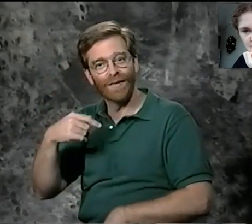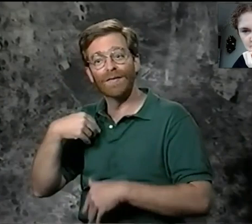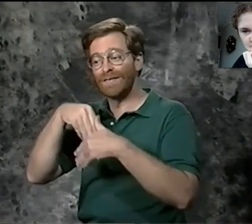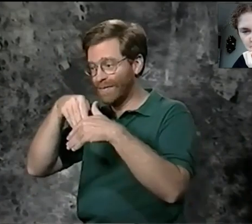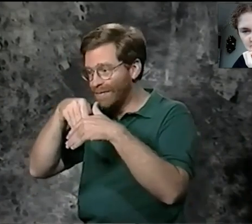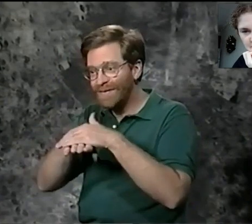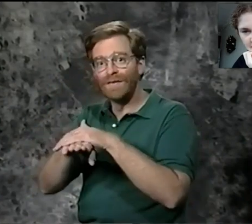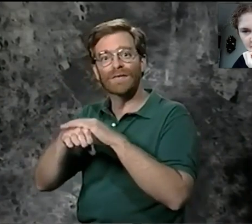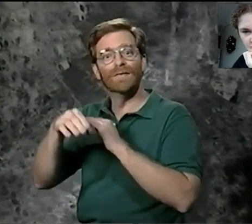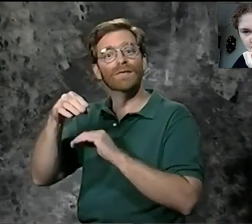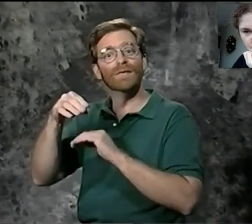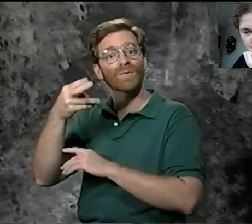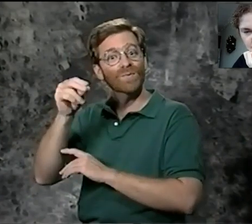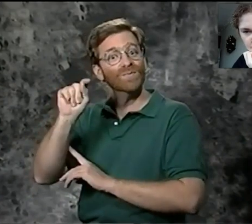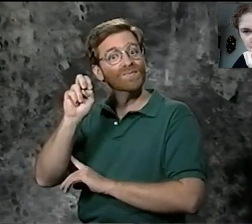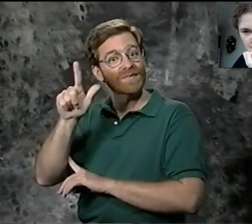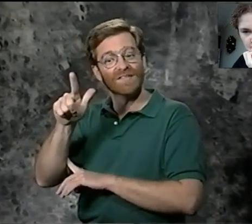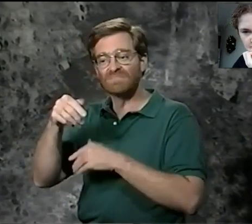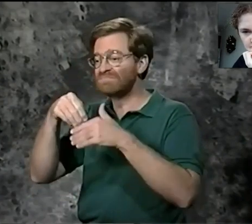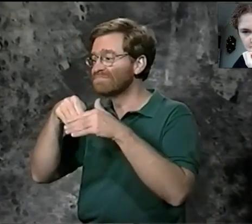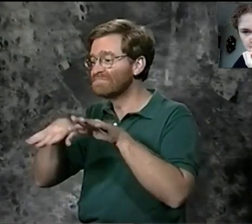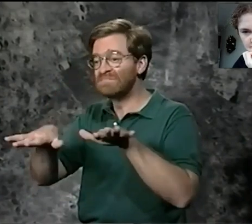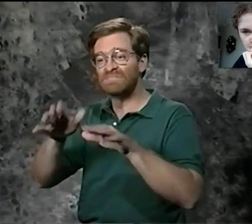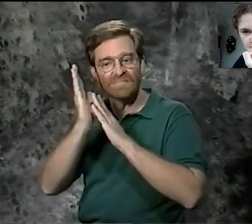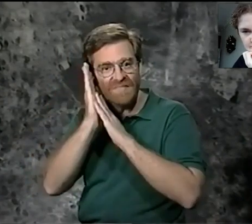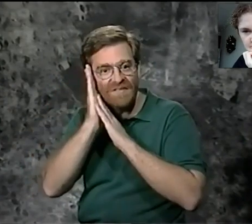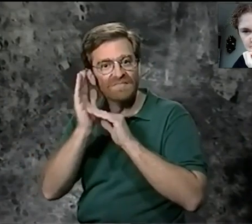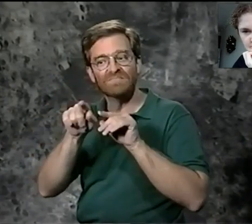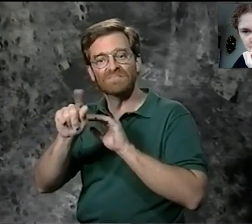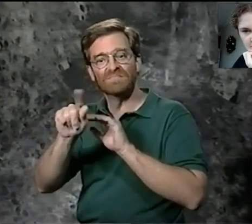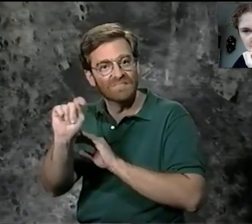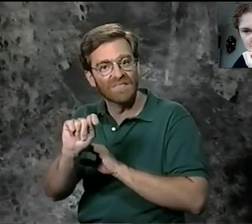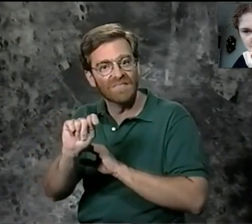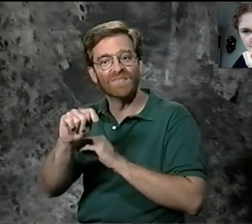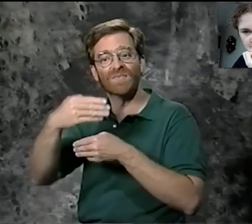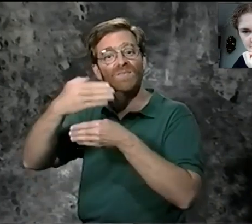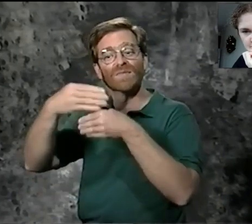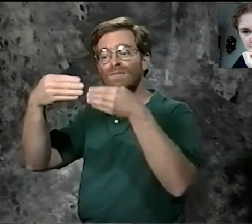There's this one spot that was really beautiful. So we enter,